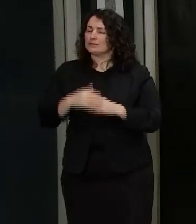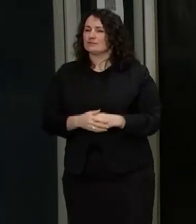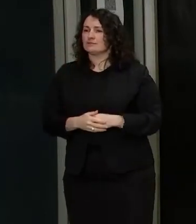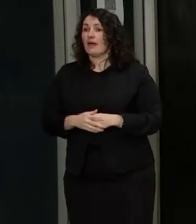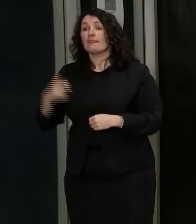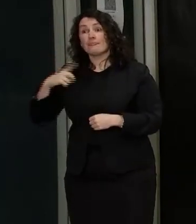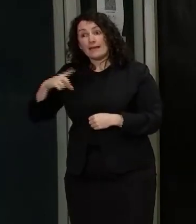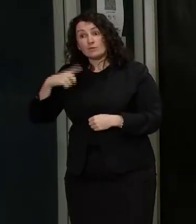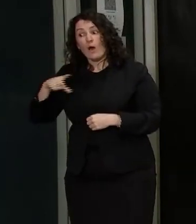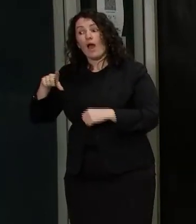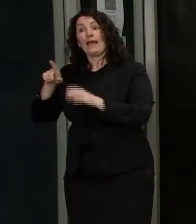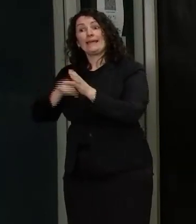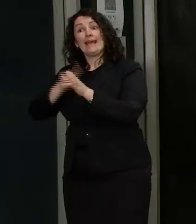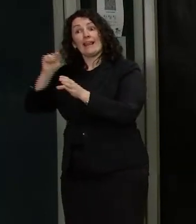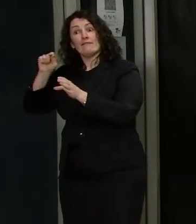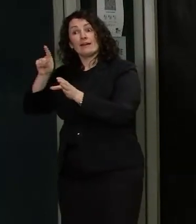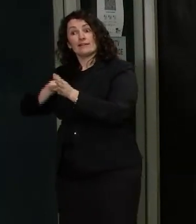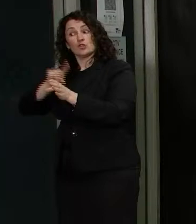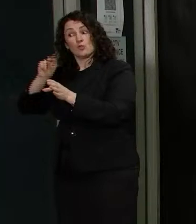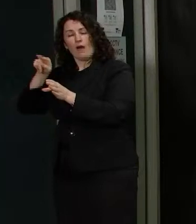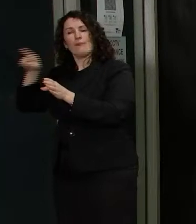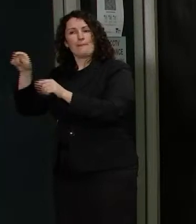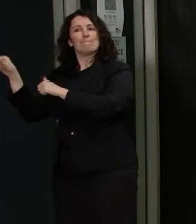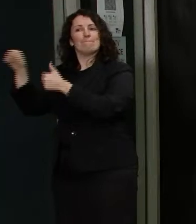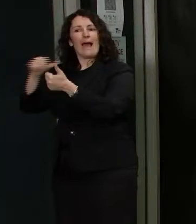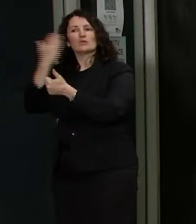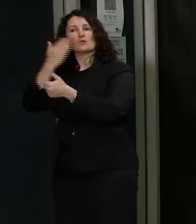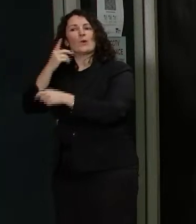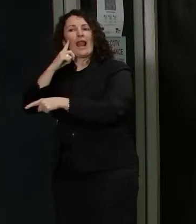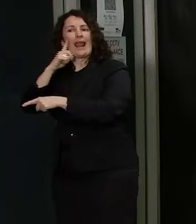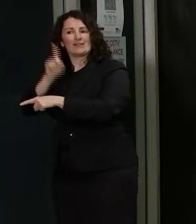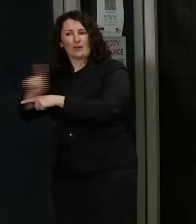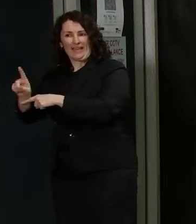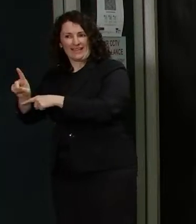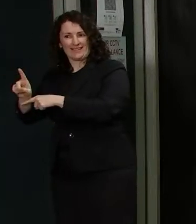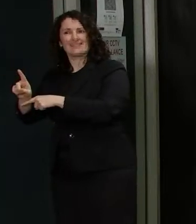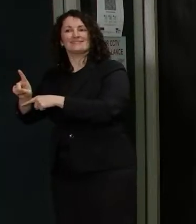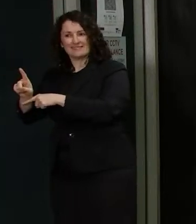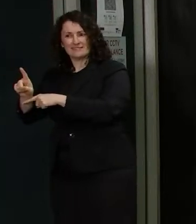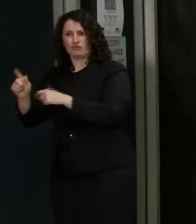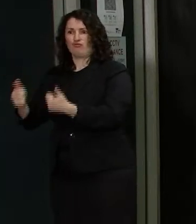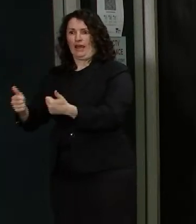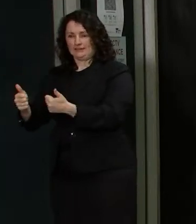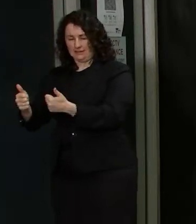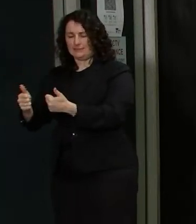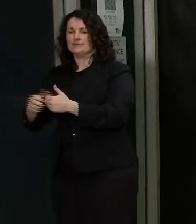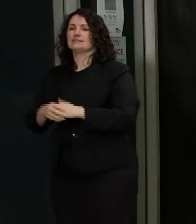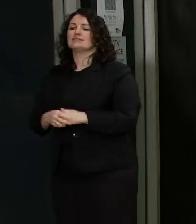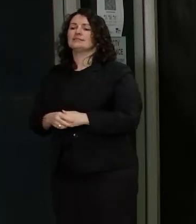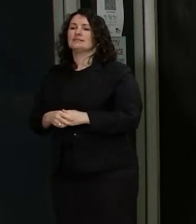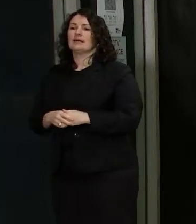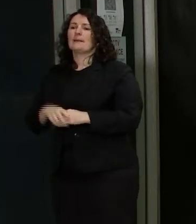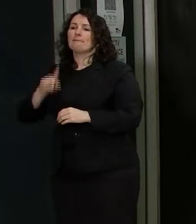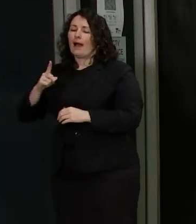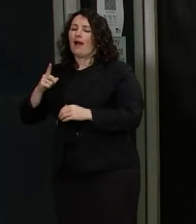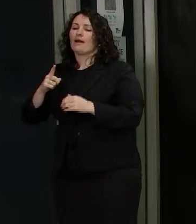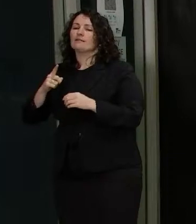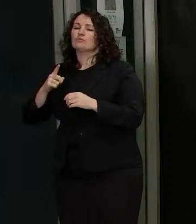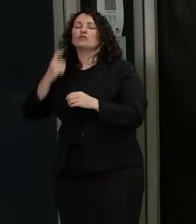week, and we've got all students back at school today, and that is a great outcome. It is always a last